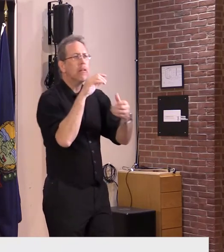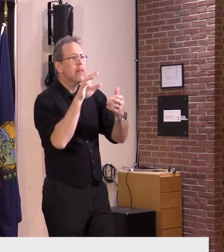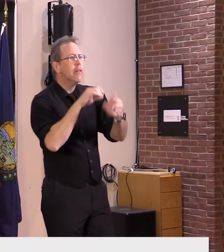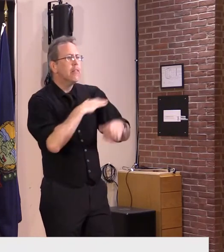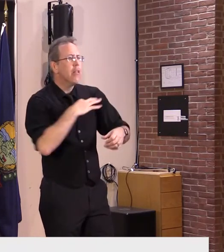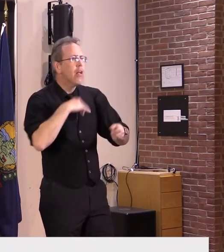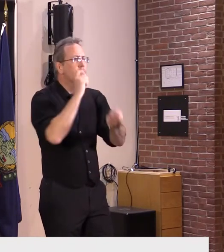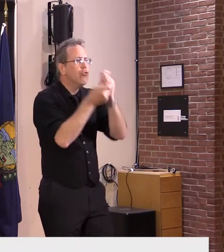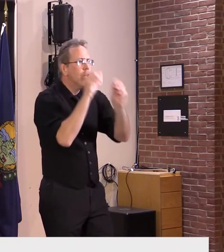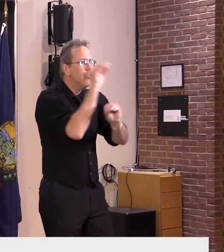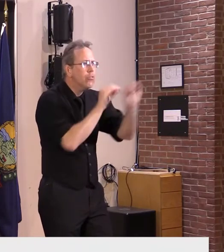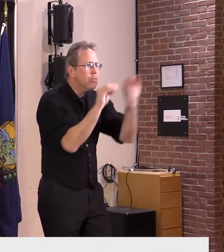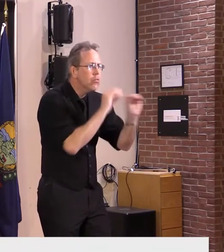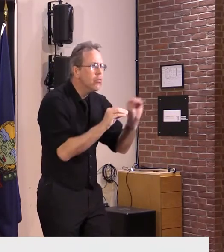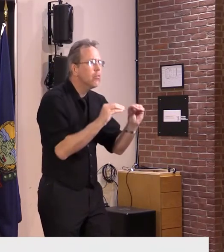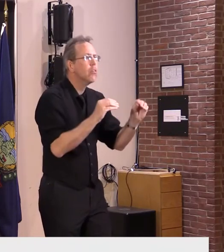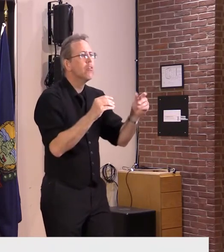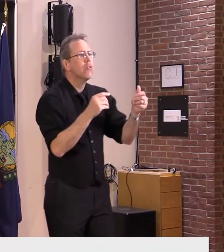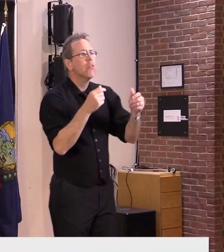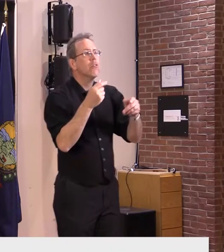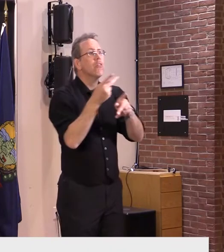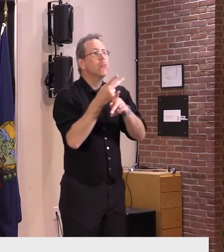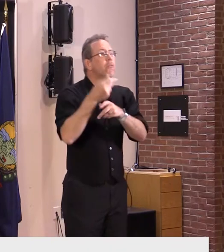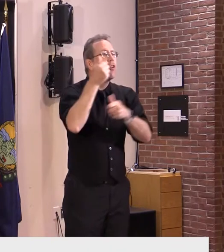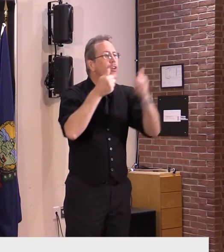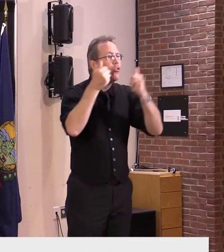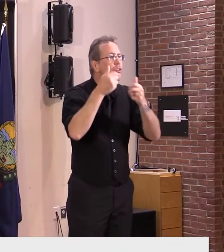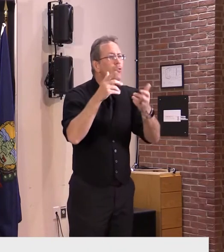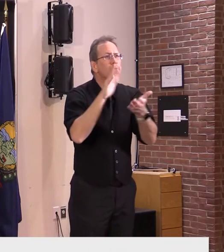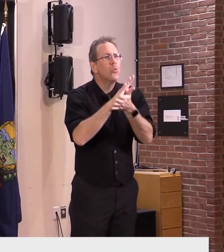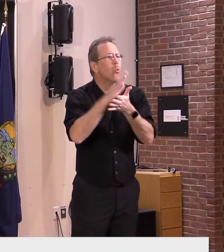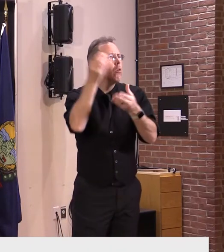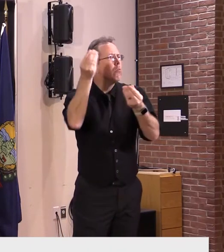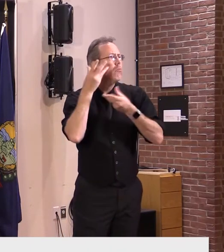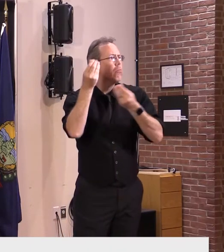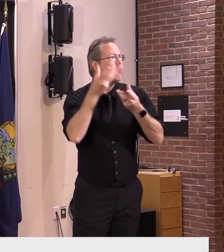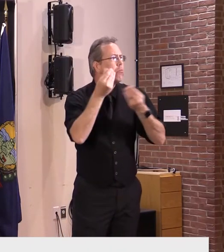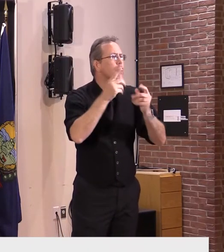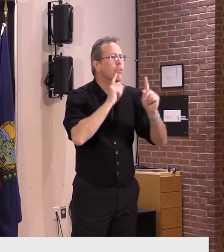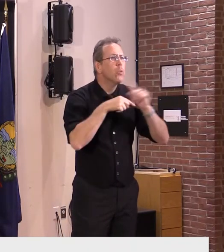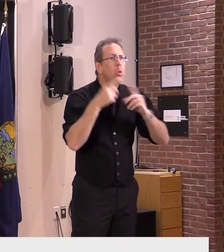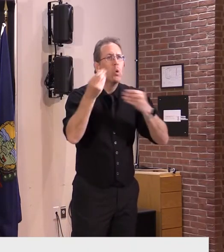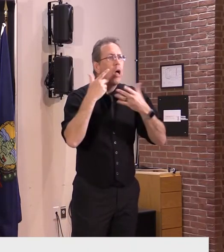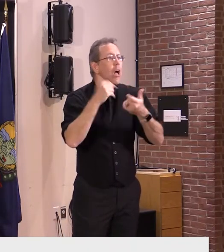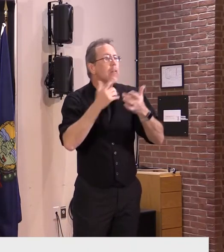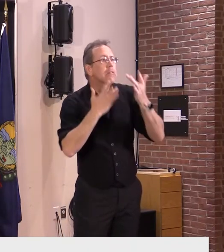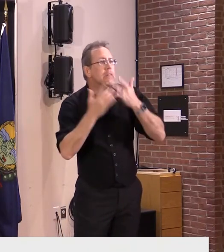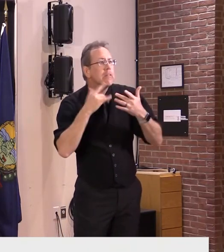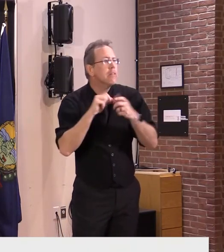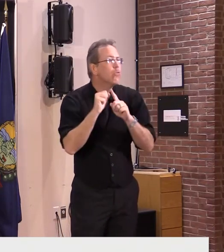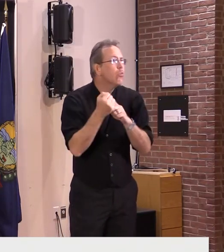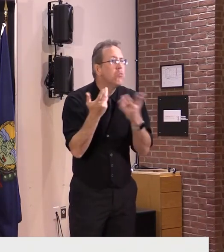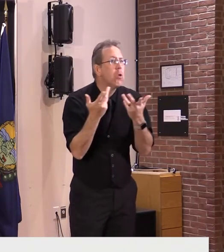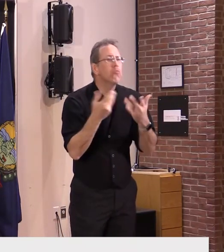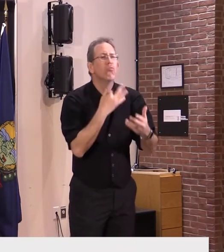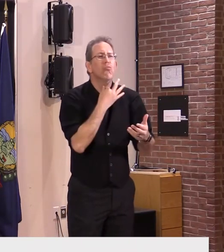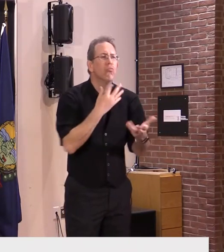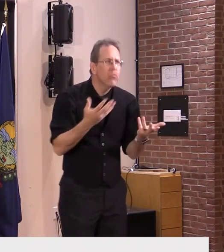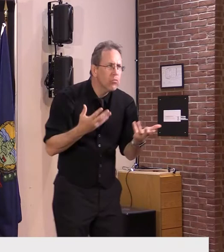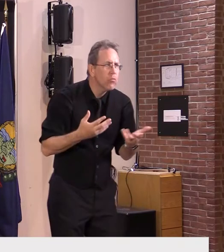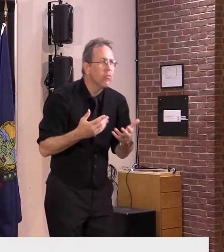superintendents and from folks at the school level about staffing concerns and having the